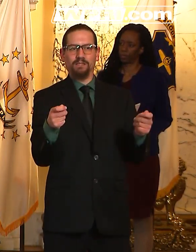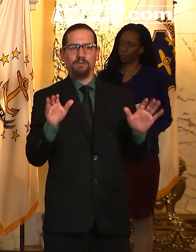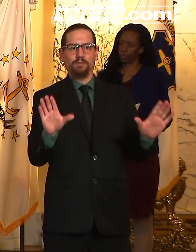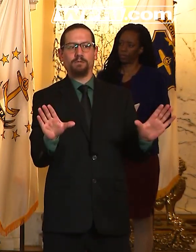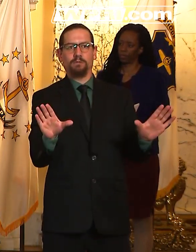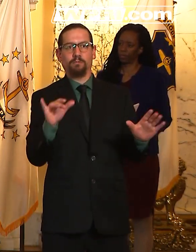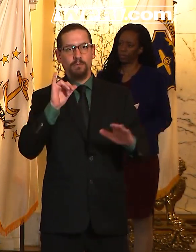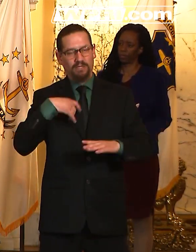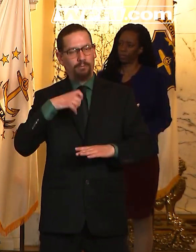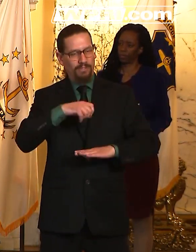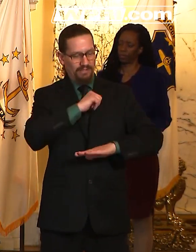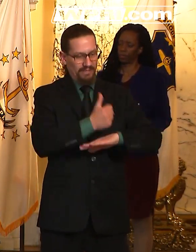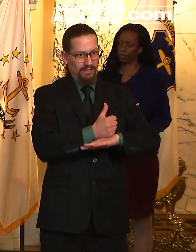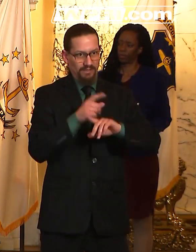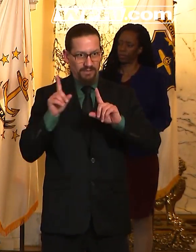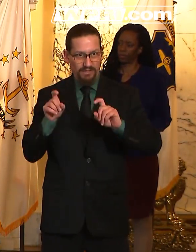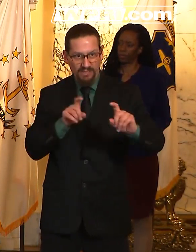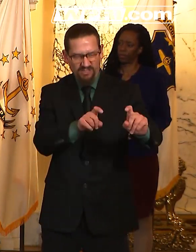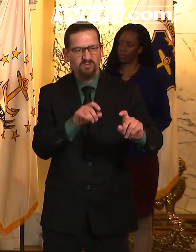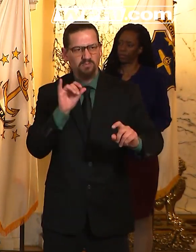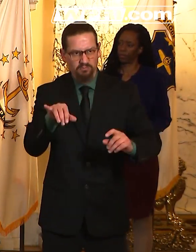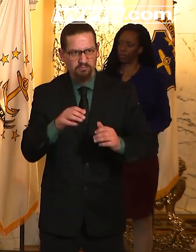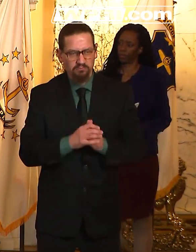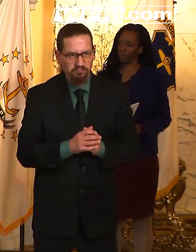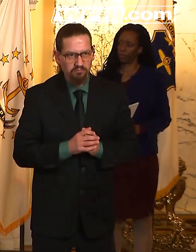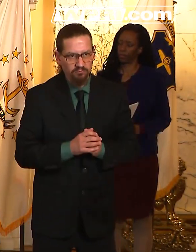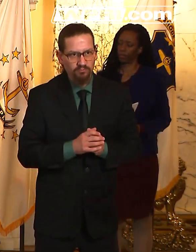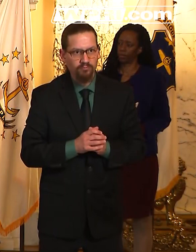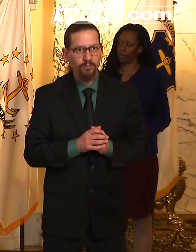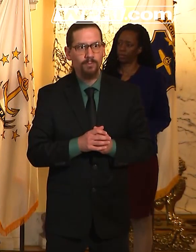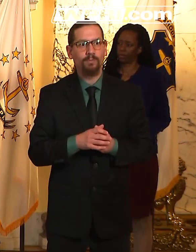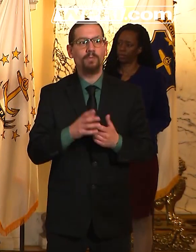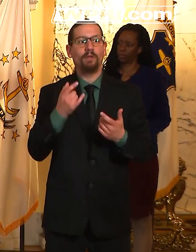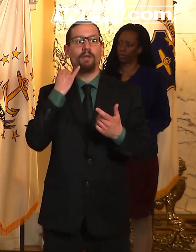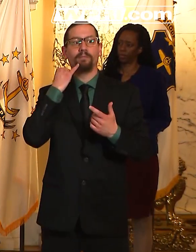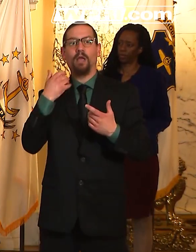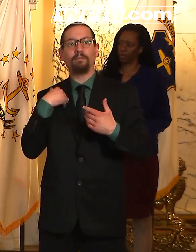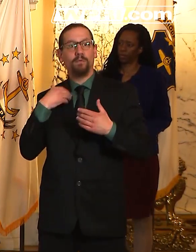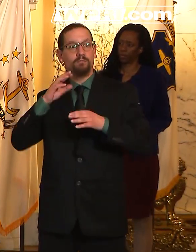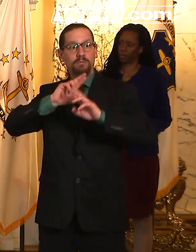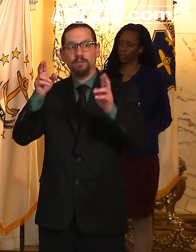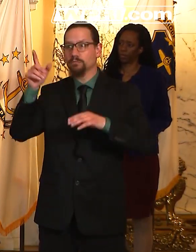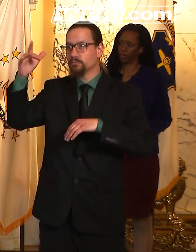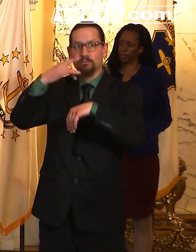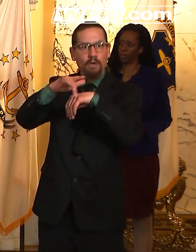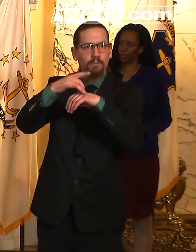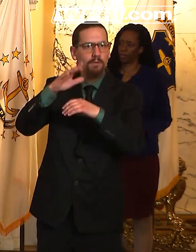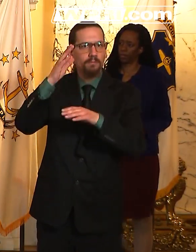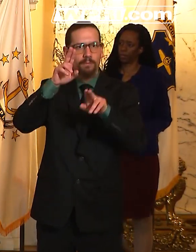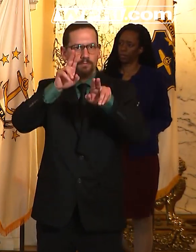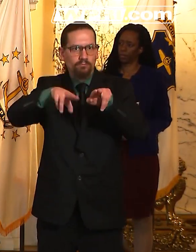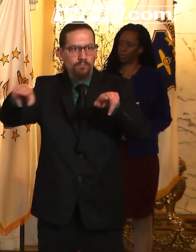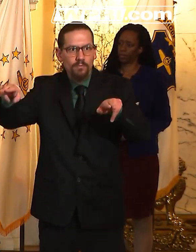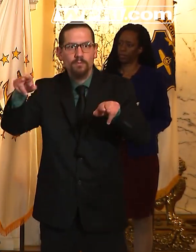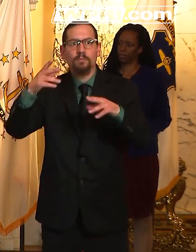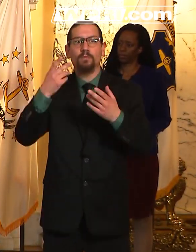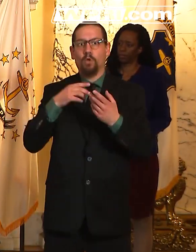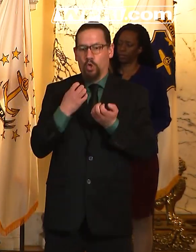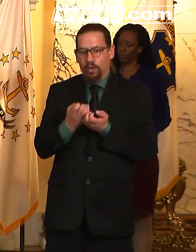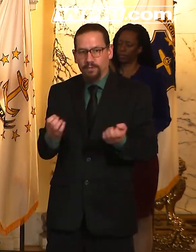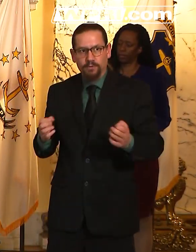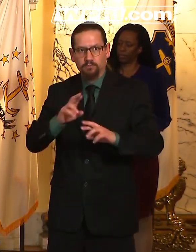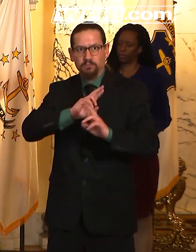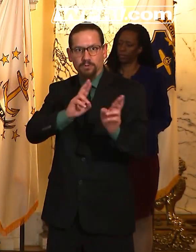we have extra capacity for surge beds in our hospitals, then we can start talking about letting people go back to